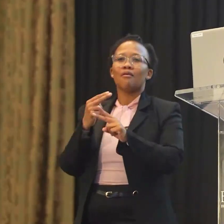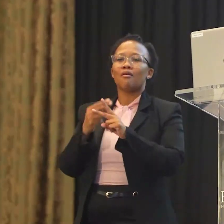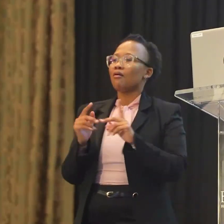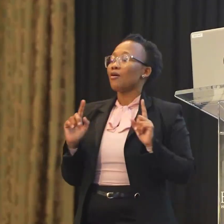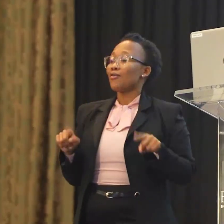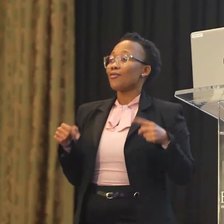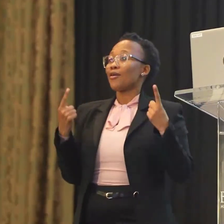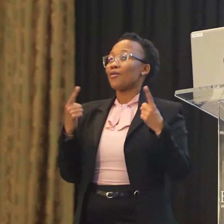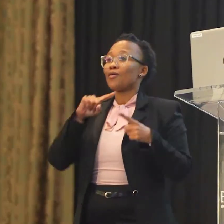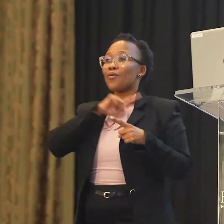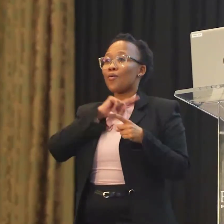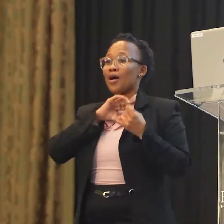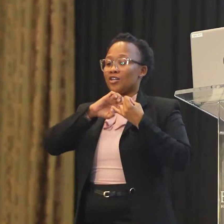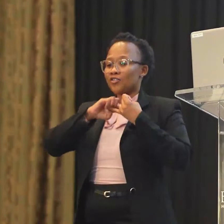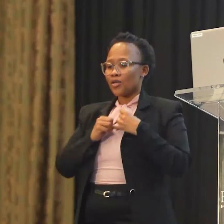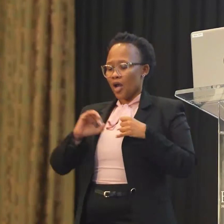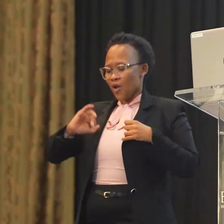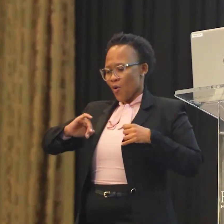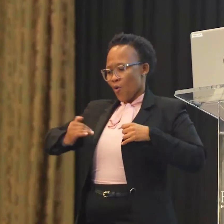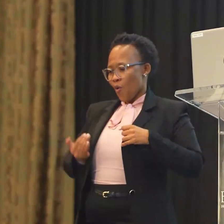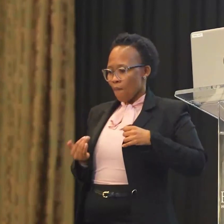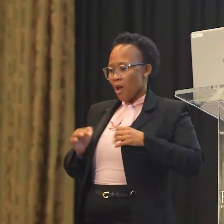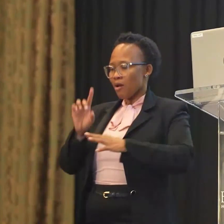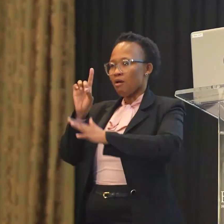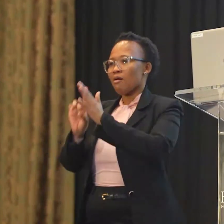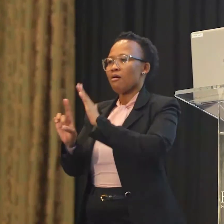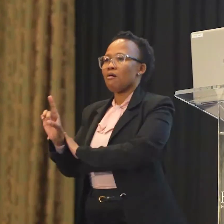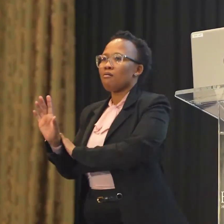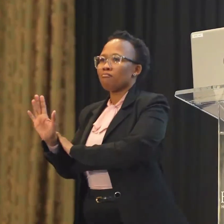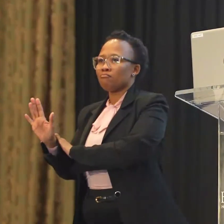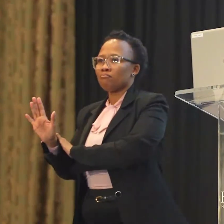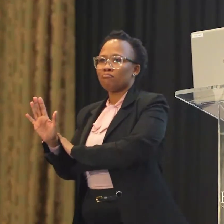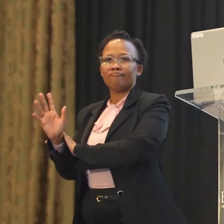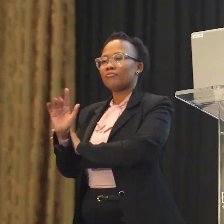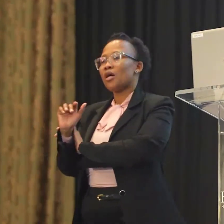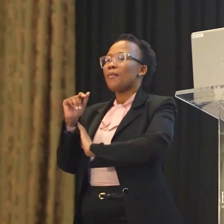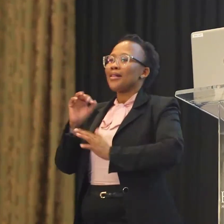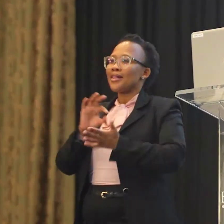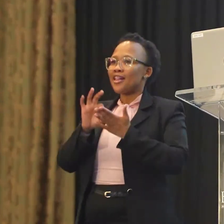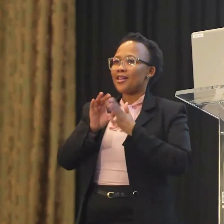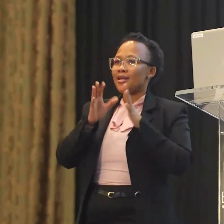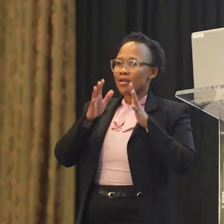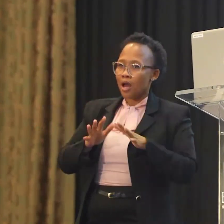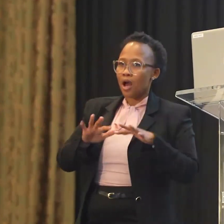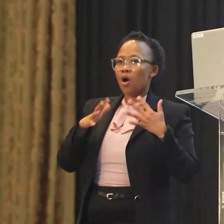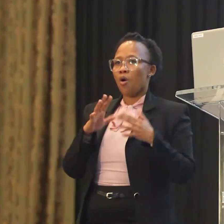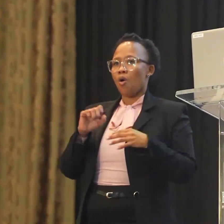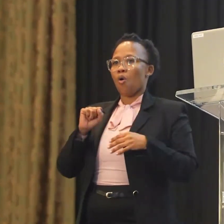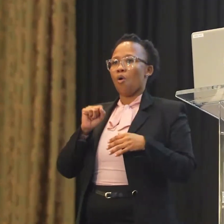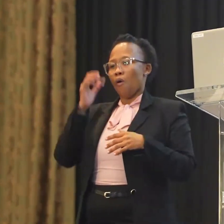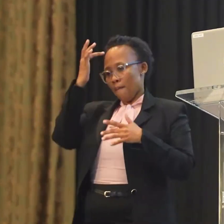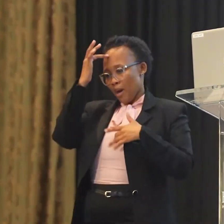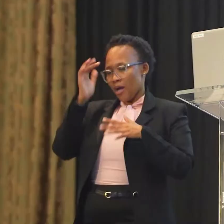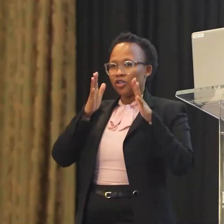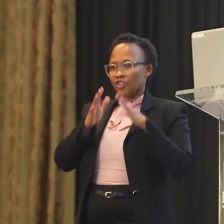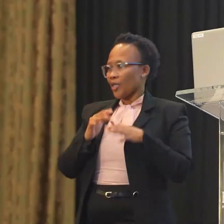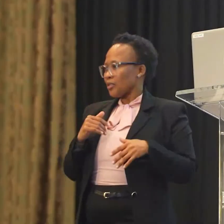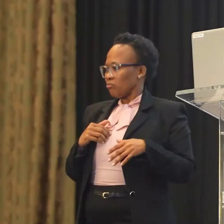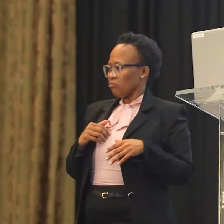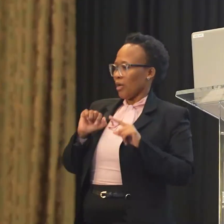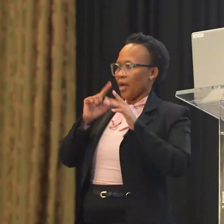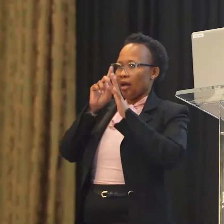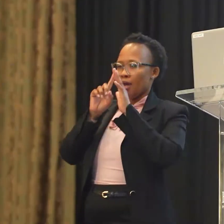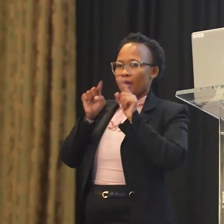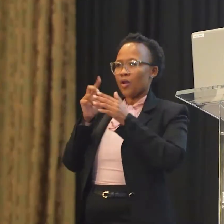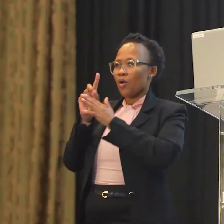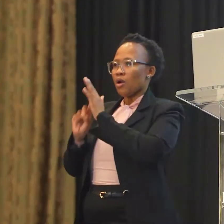the female bathroom, either the other patient or the cleaner will tell you can't go in there. So she either